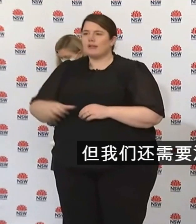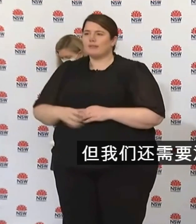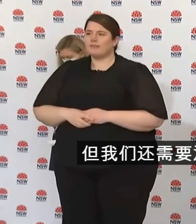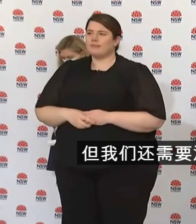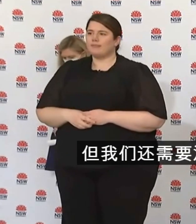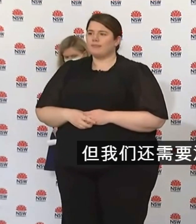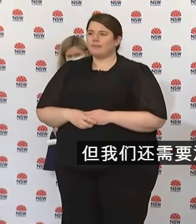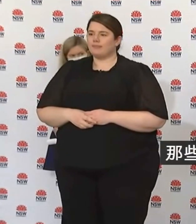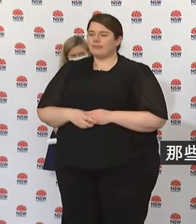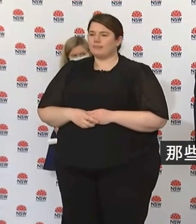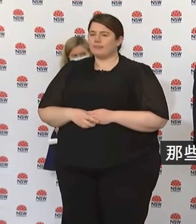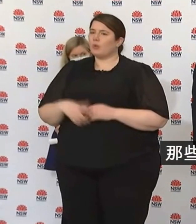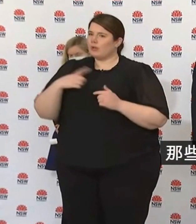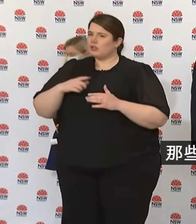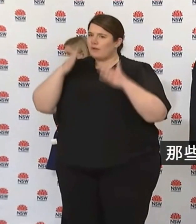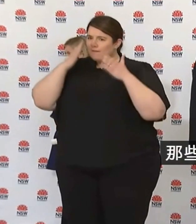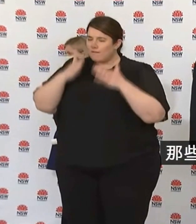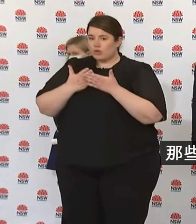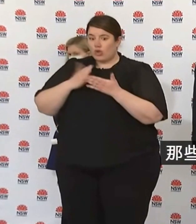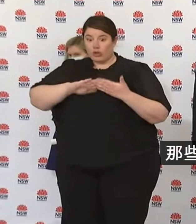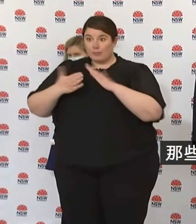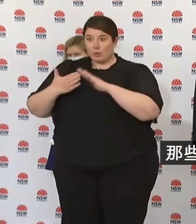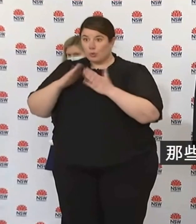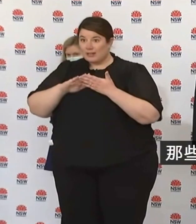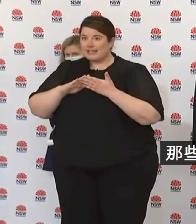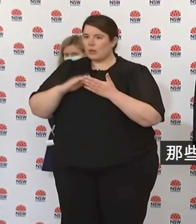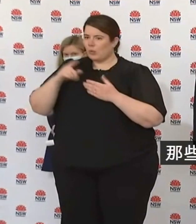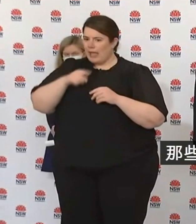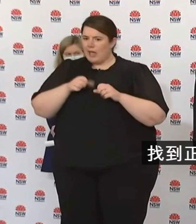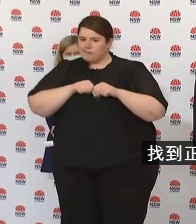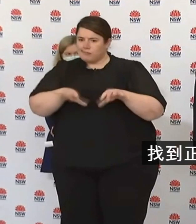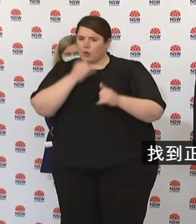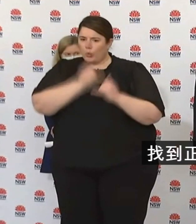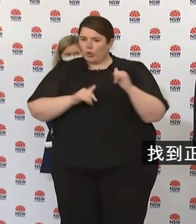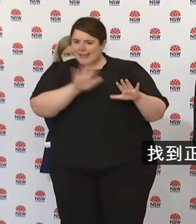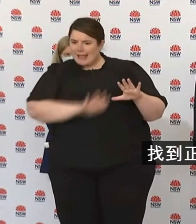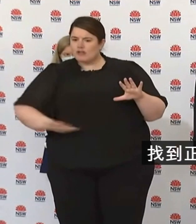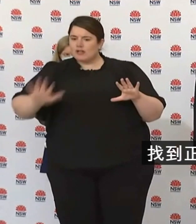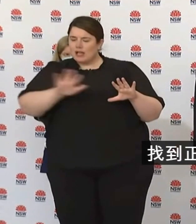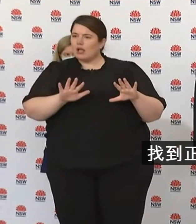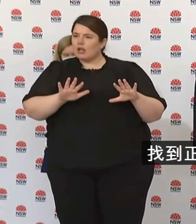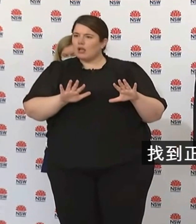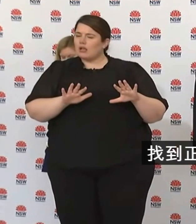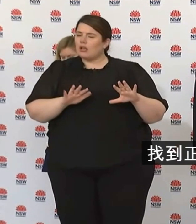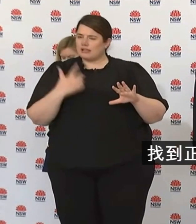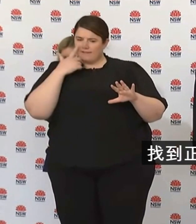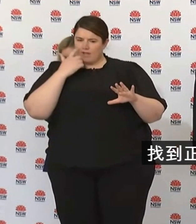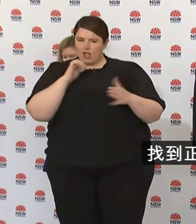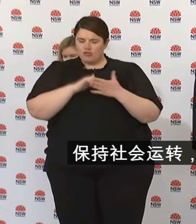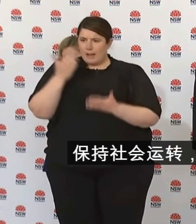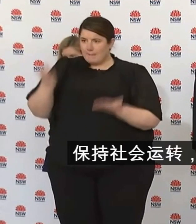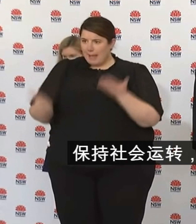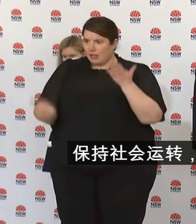with compliance, we need to focus on those communities where the virus is particularly circulating. and that is really important. It's finding the right balance